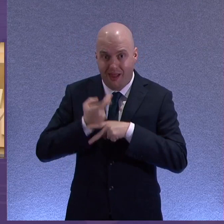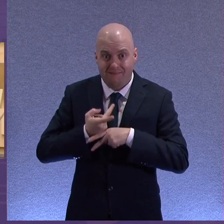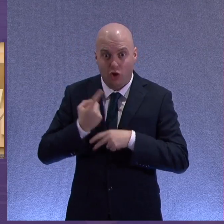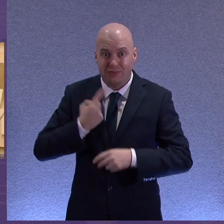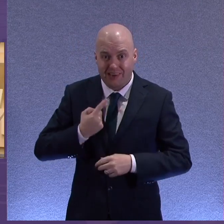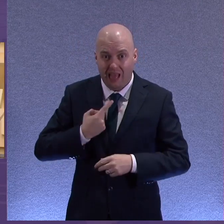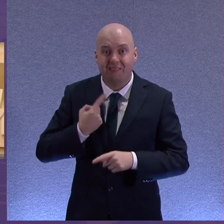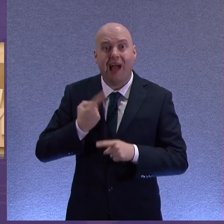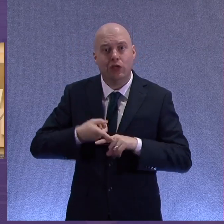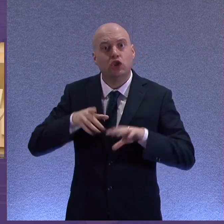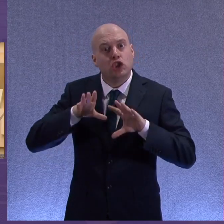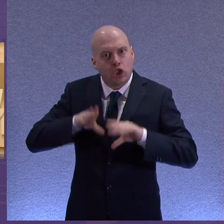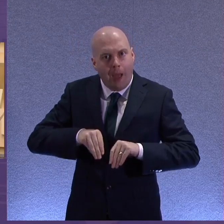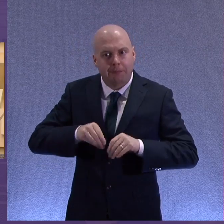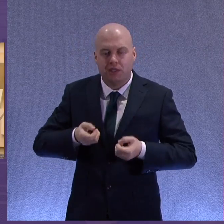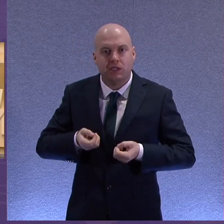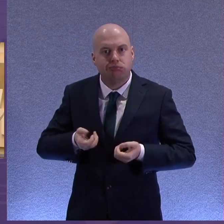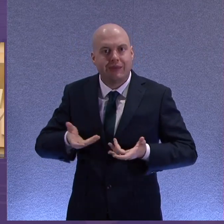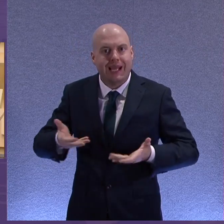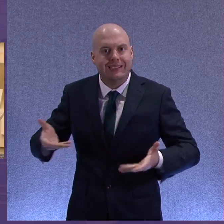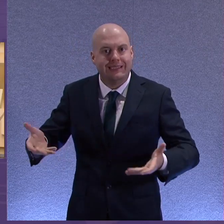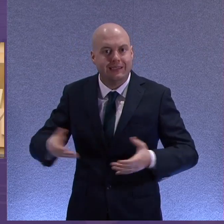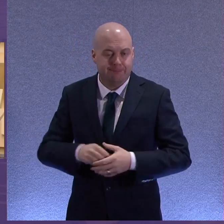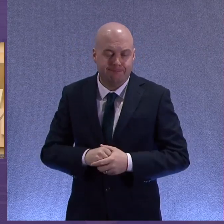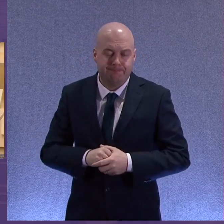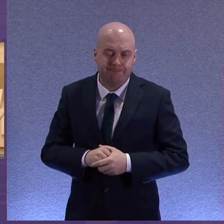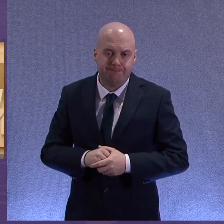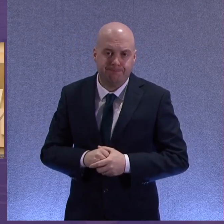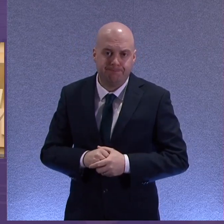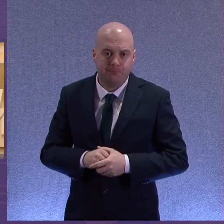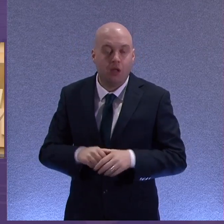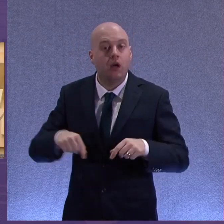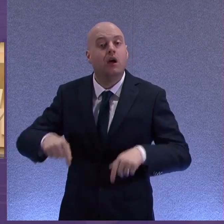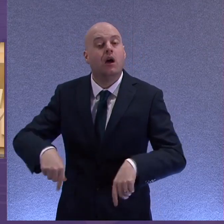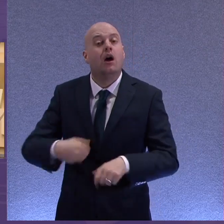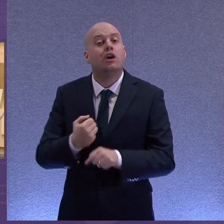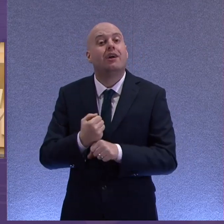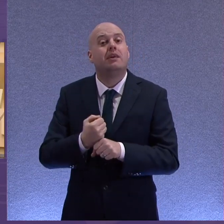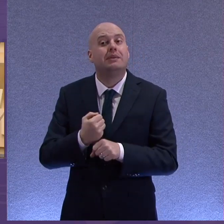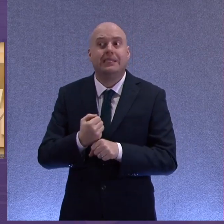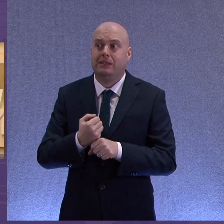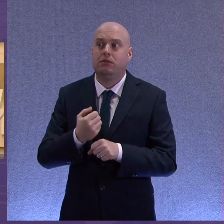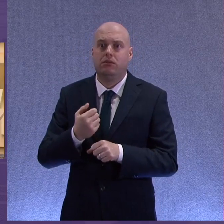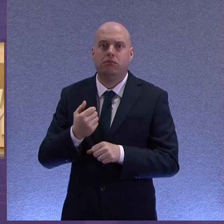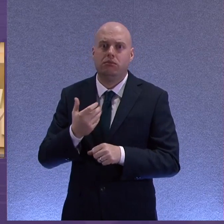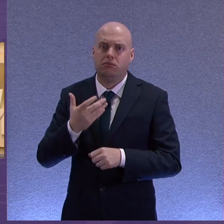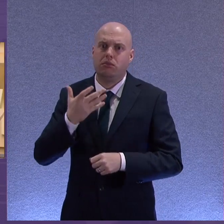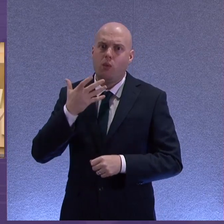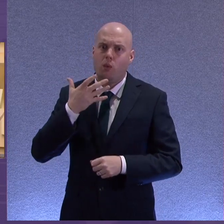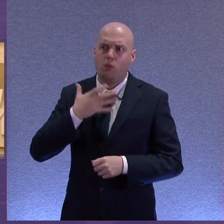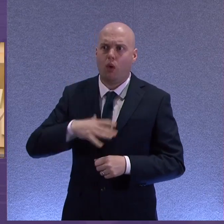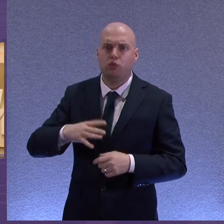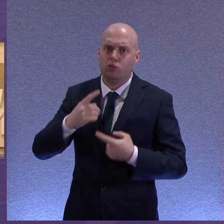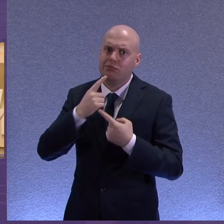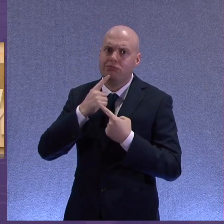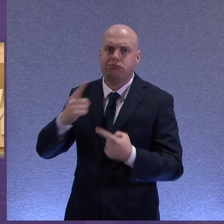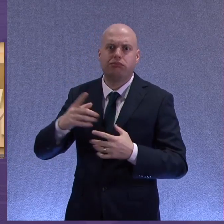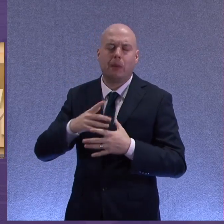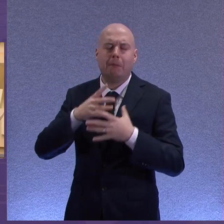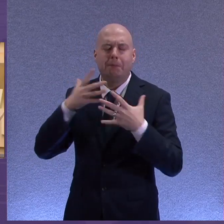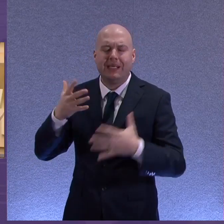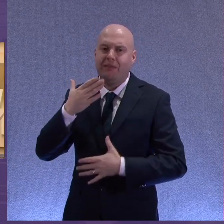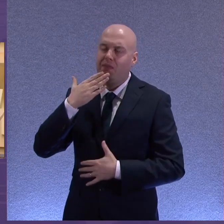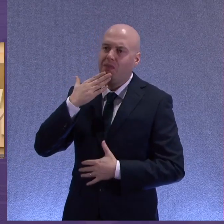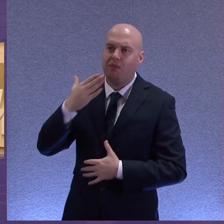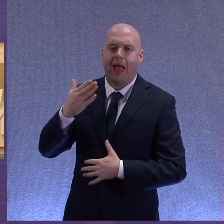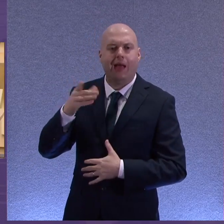and are kind of reconfiguring an entire government right now, and everything that sits behind the government, I want to put on record my huge thanks to the civil